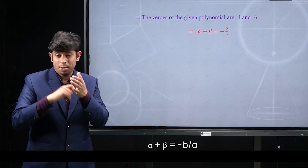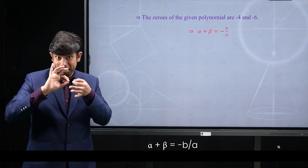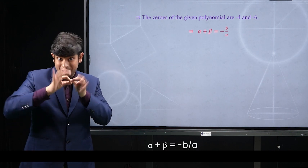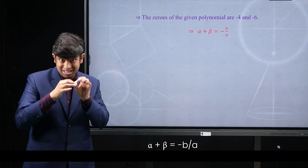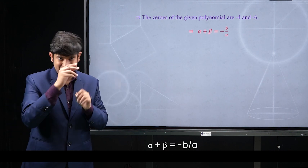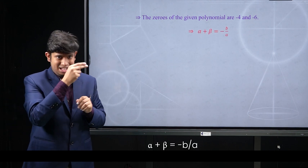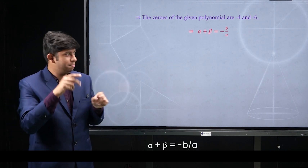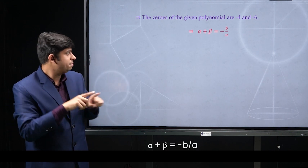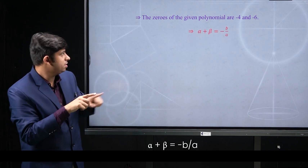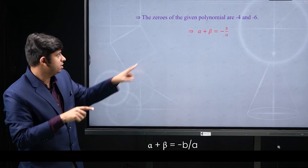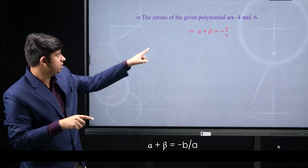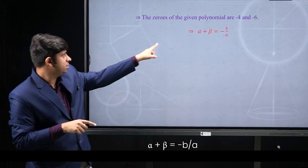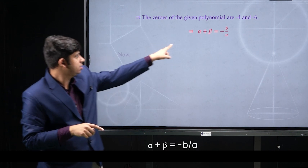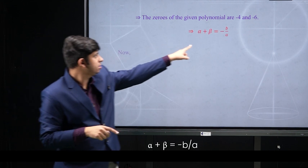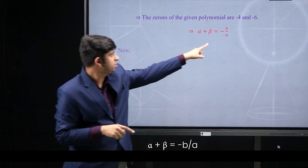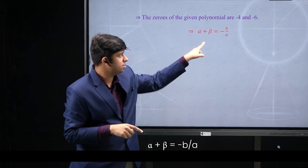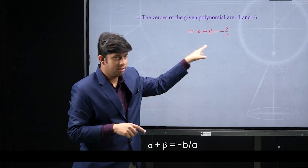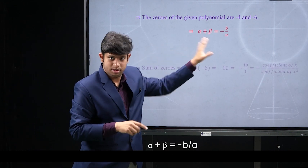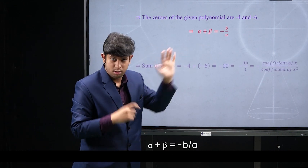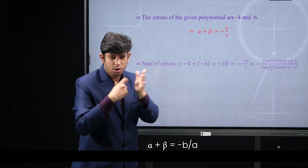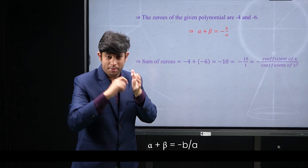Alpha plus beta is equal to minus b by a.